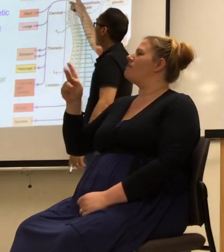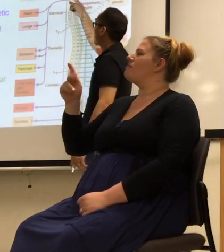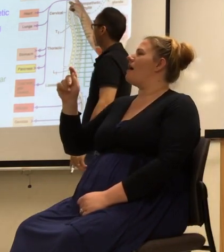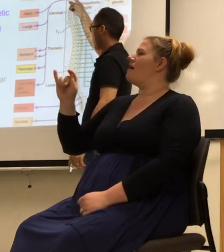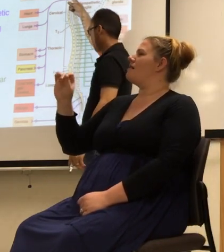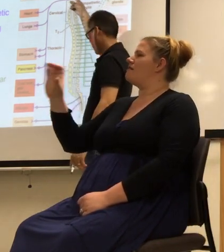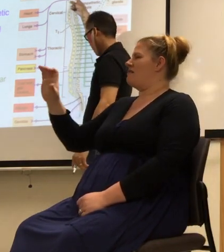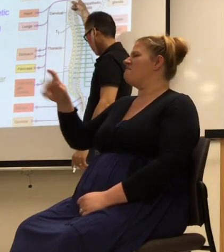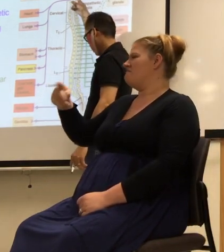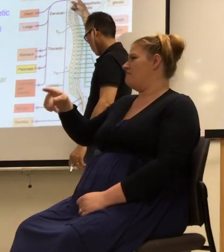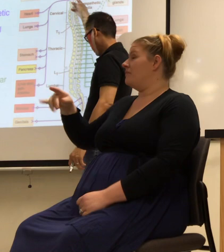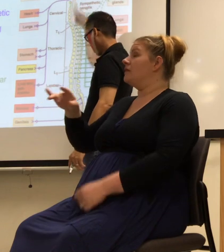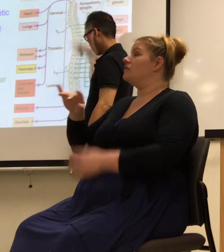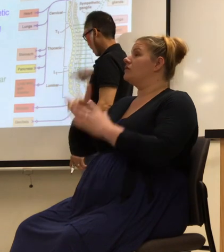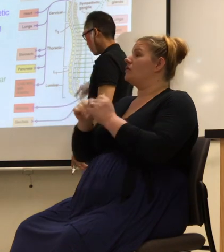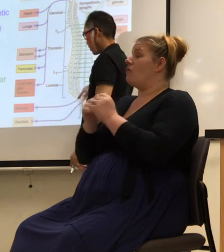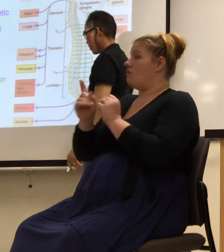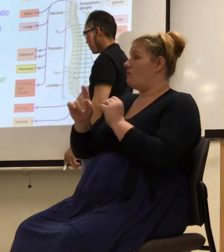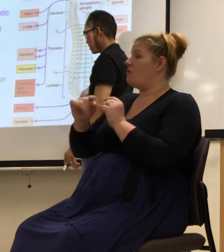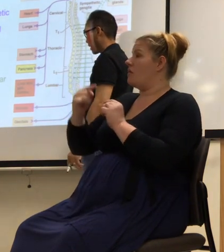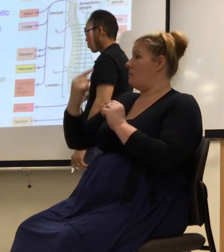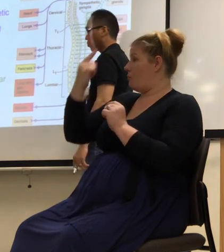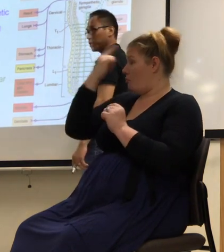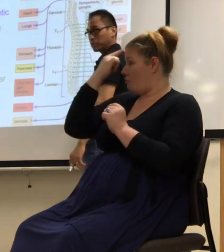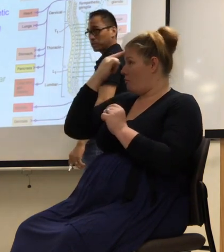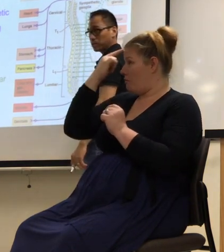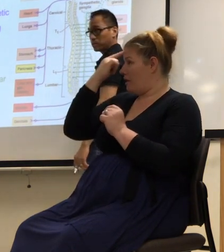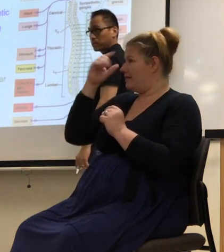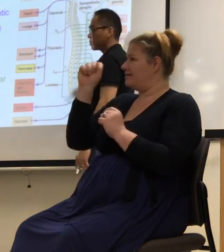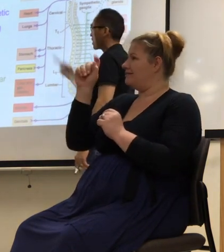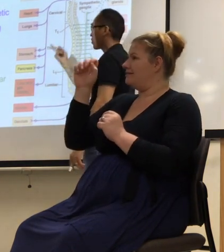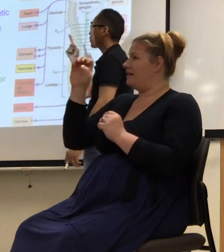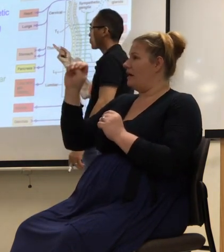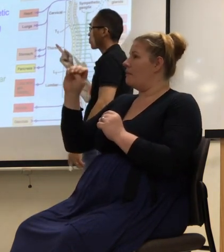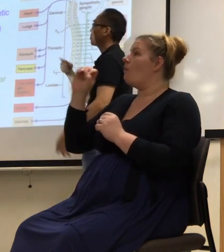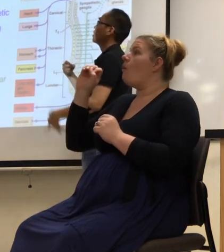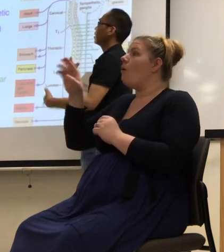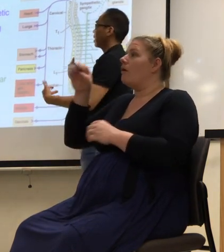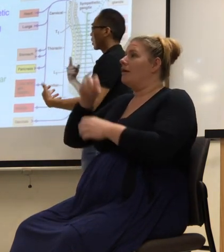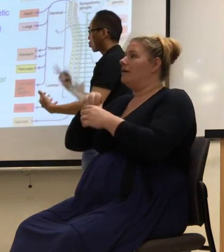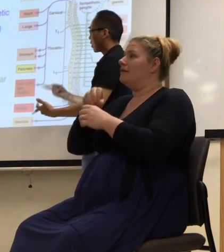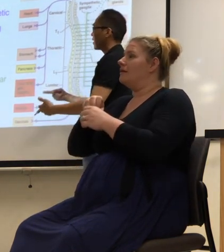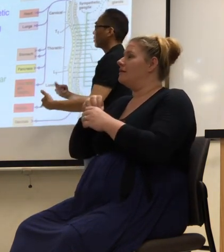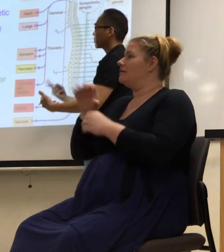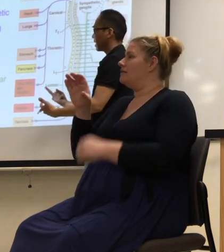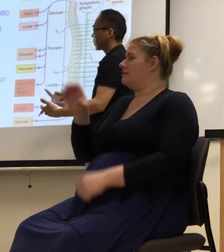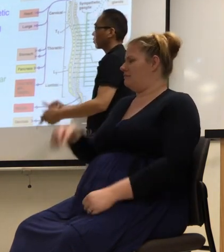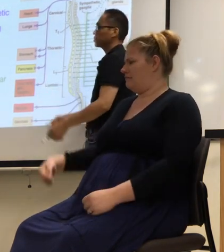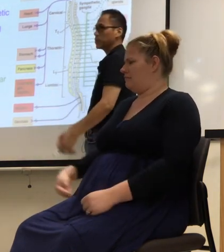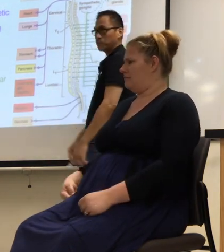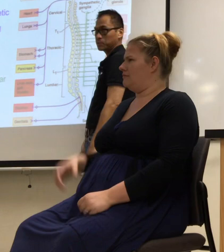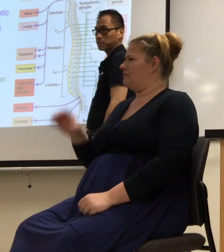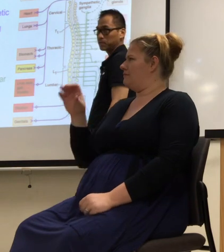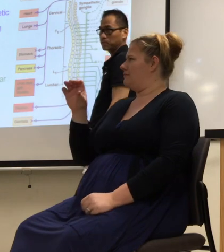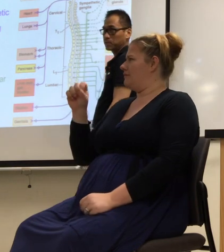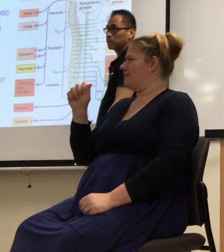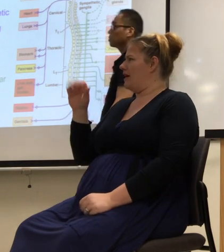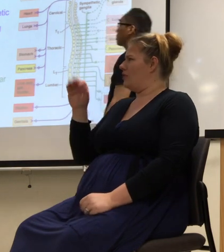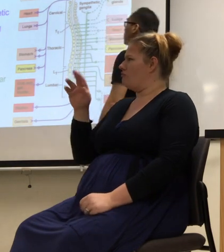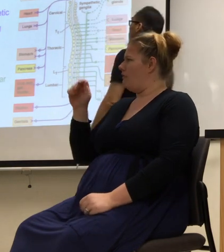the brain stem or down here in the sacral region. So that's why the term cranial sacral is